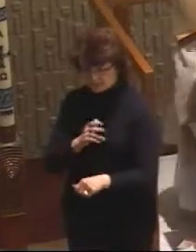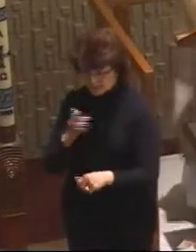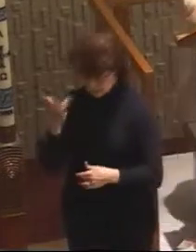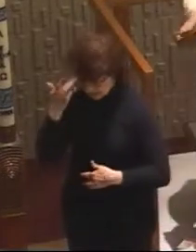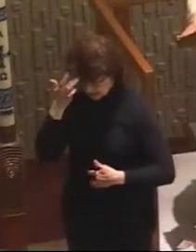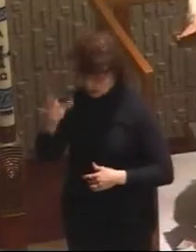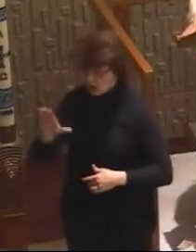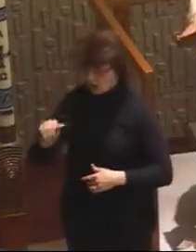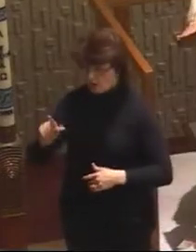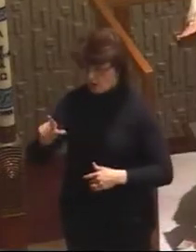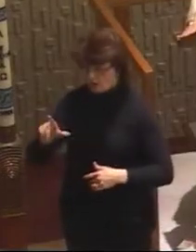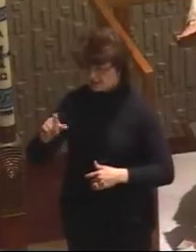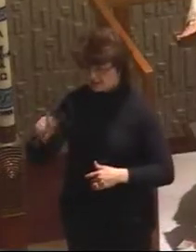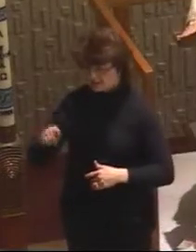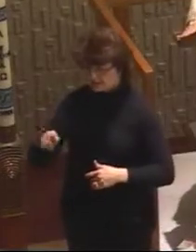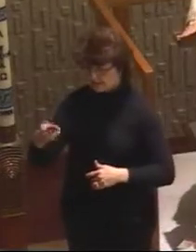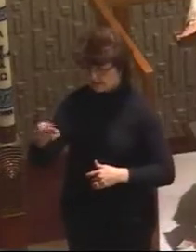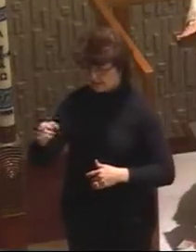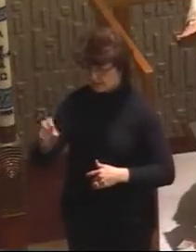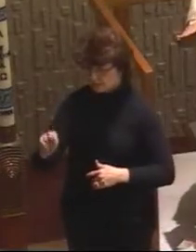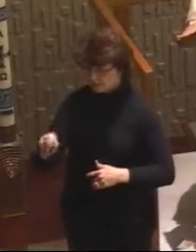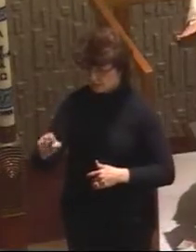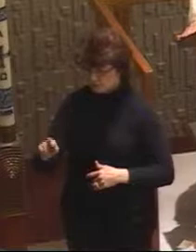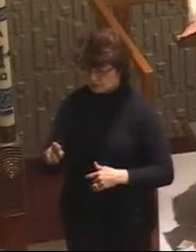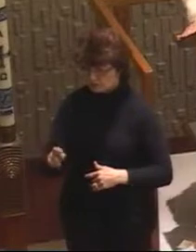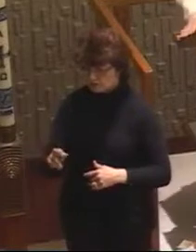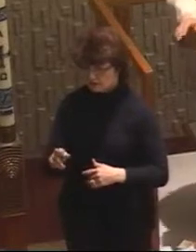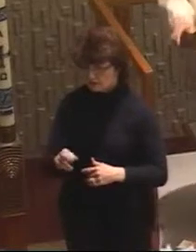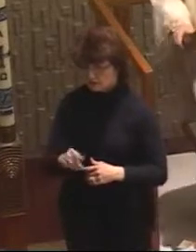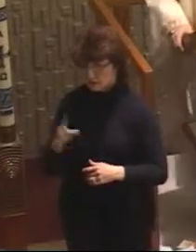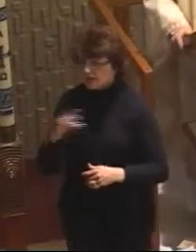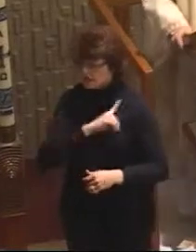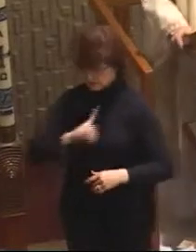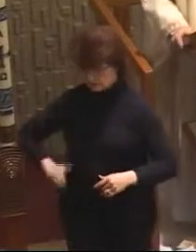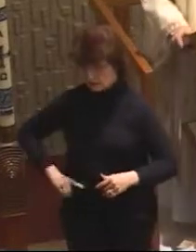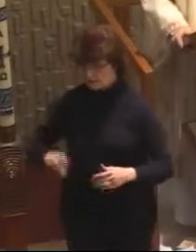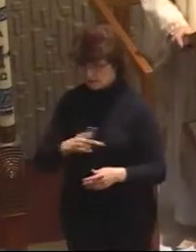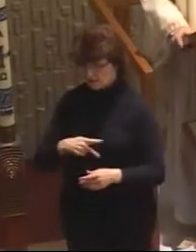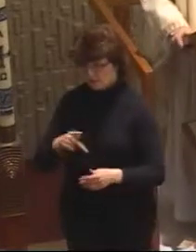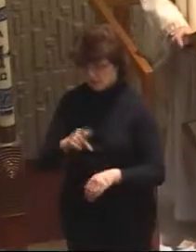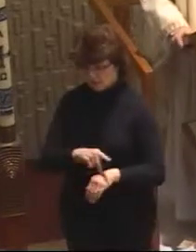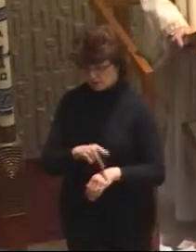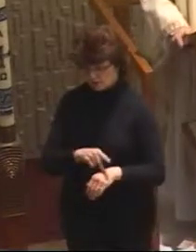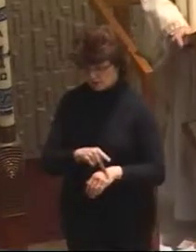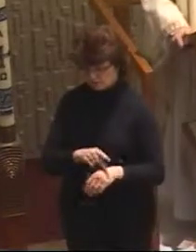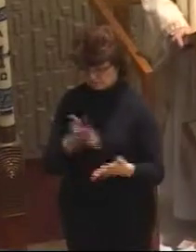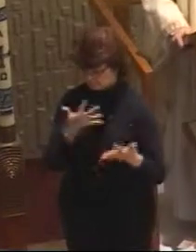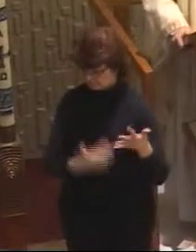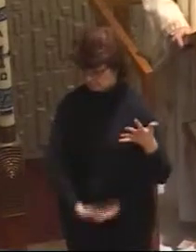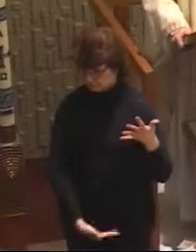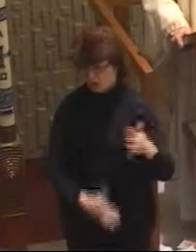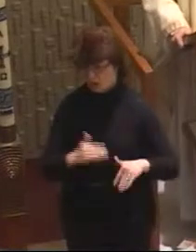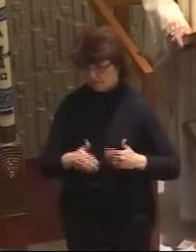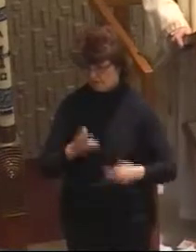comfort to those who care for them. The deacons of our parish, their